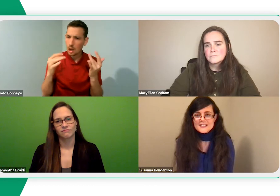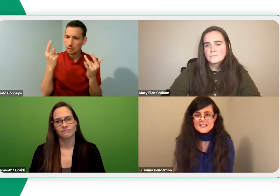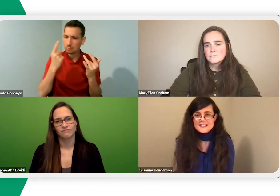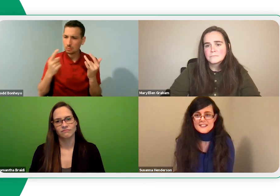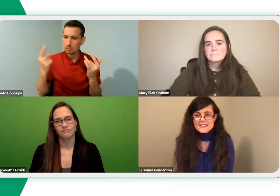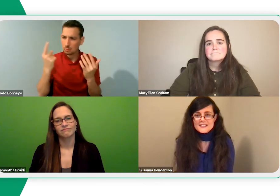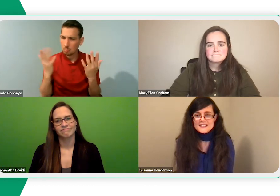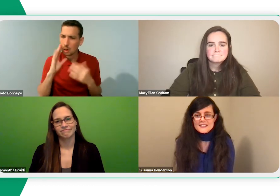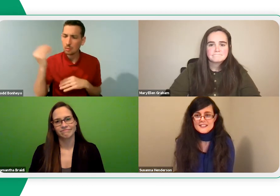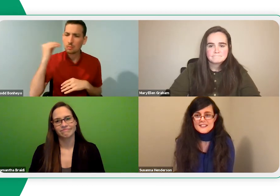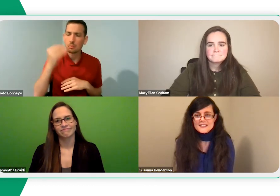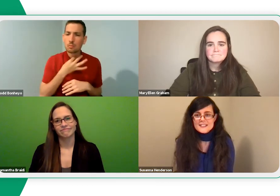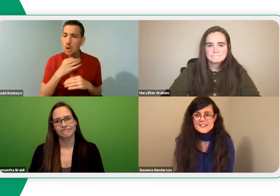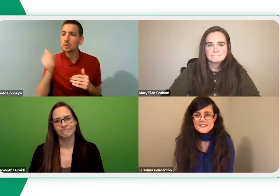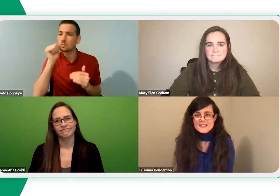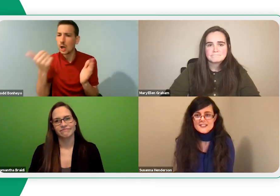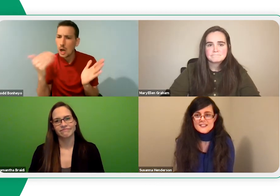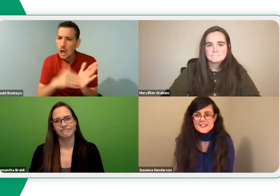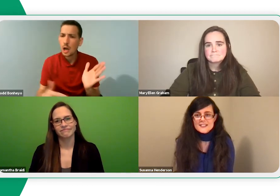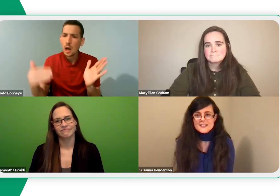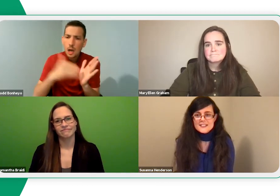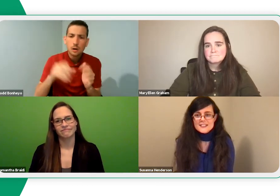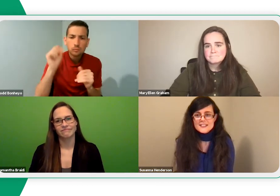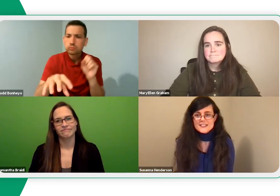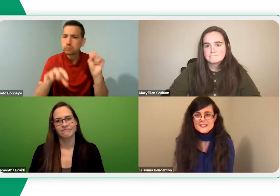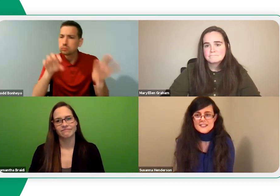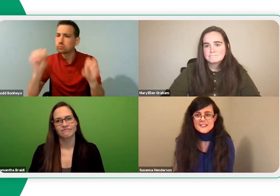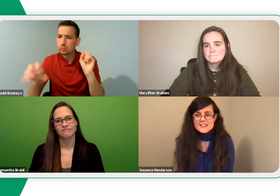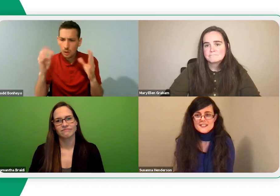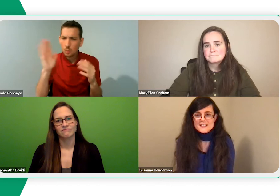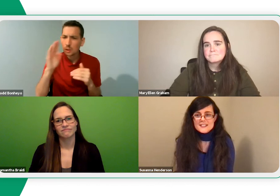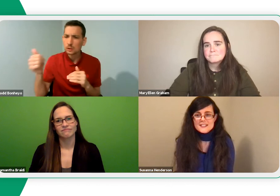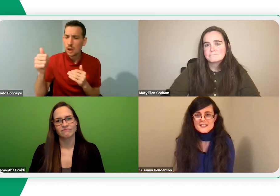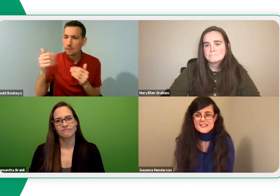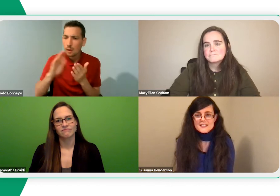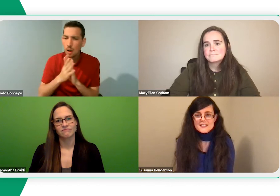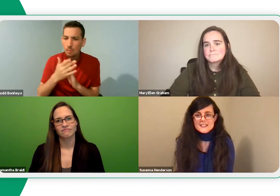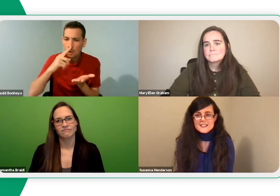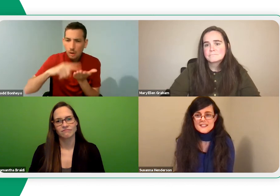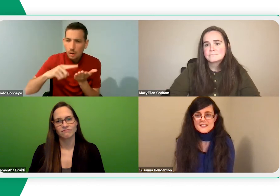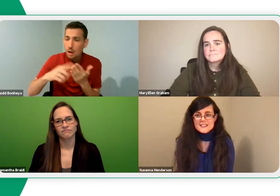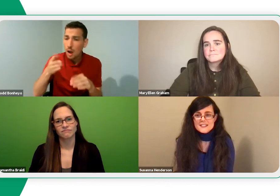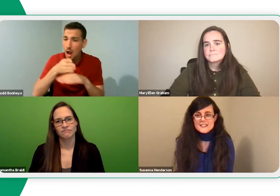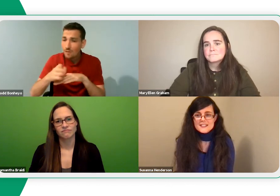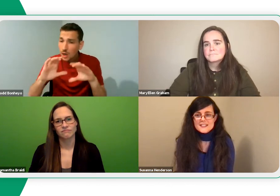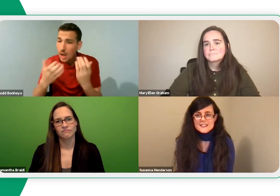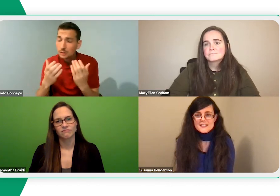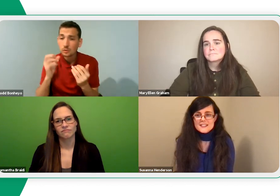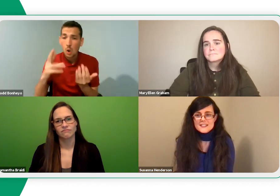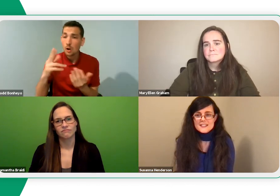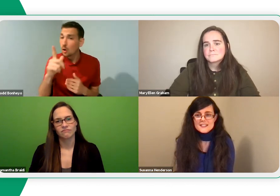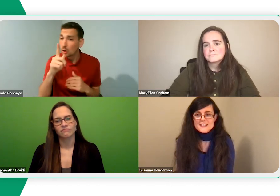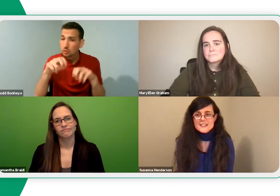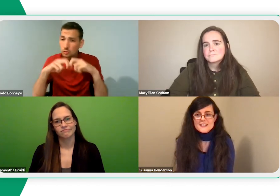and why is a credit score important and why was credit scores developed. And if you keep planting these seeds, students are going to ask